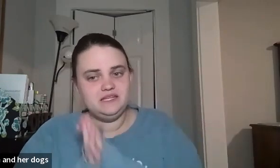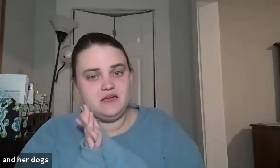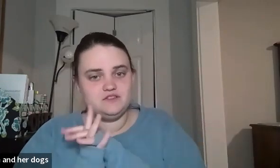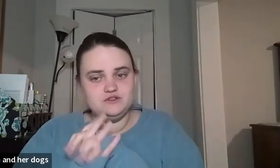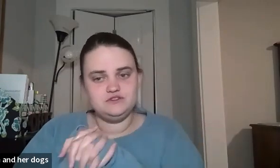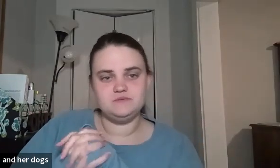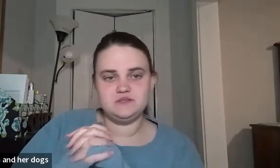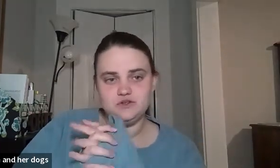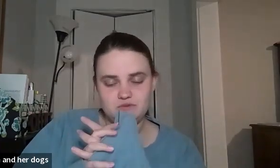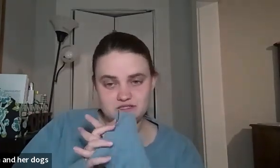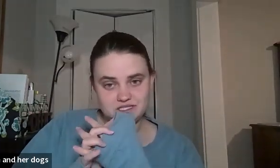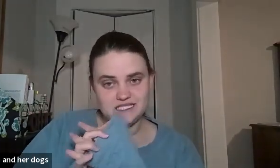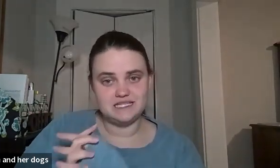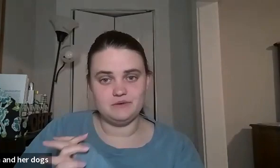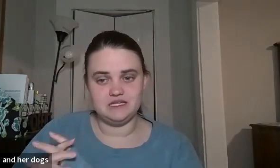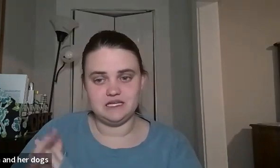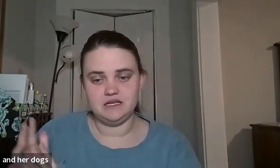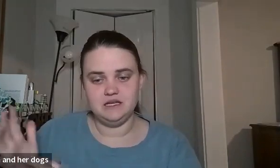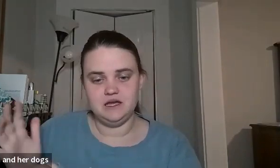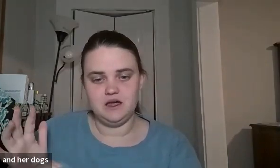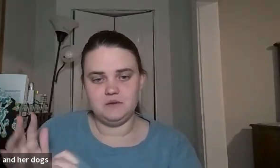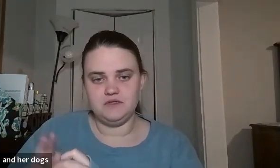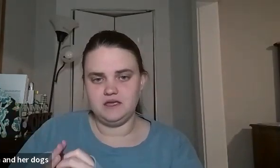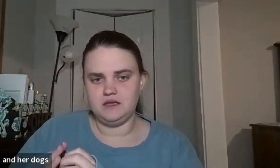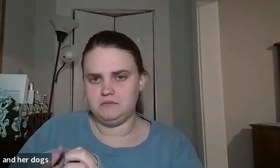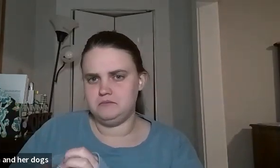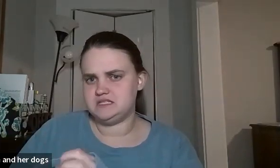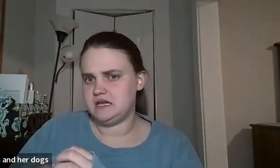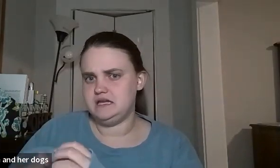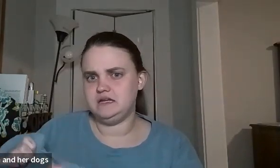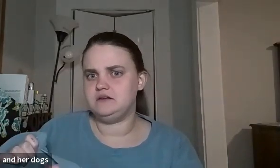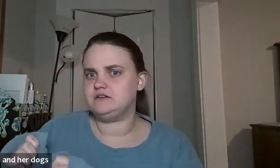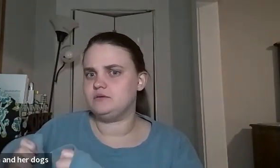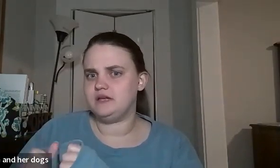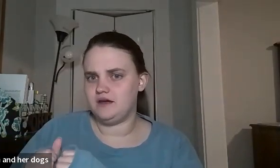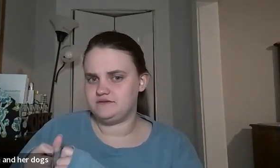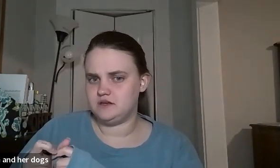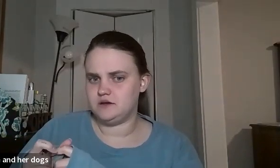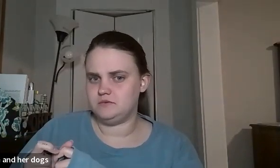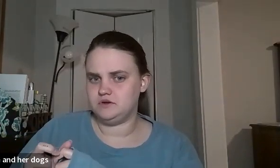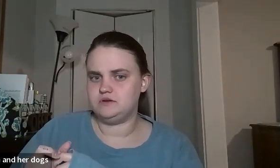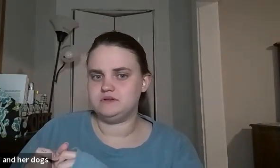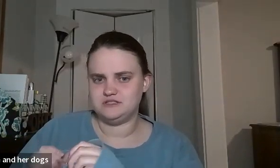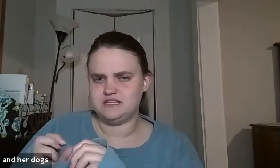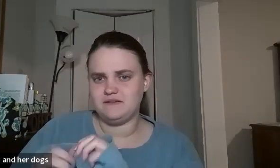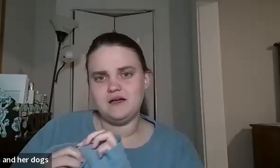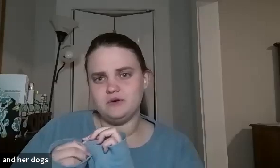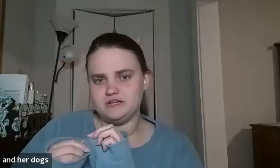yeah, those are some good resources, I would think. And then Miss Katie, don't we have some good resources at the library